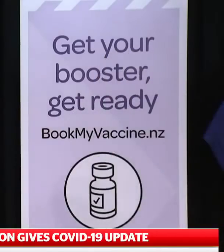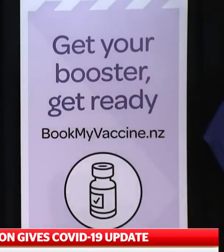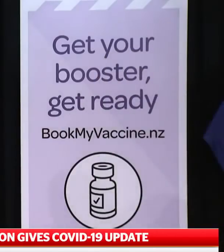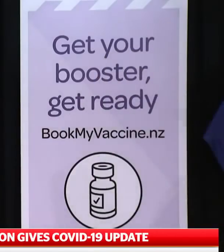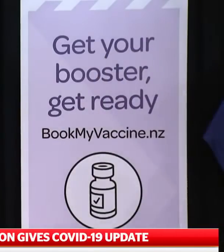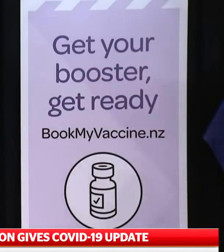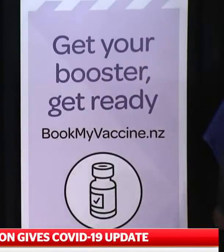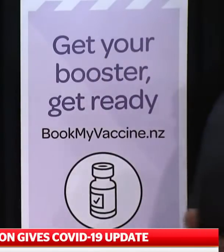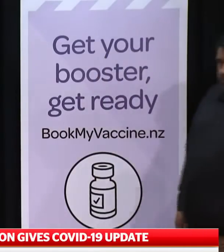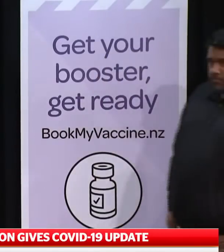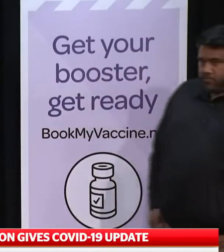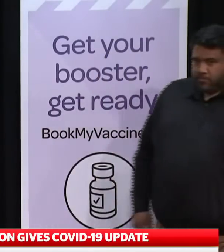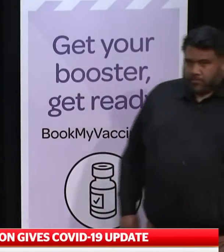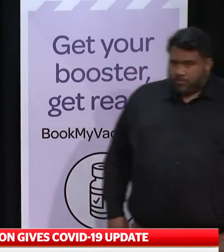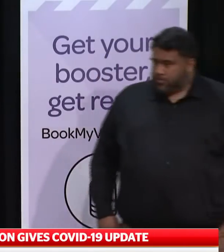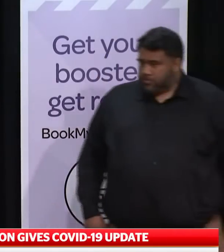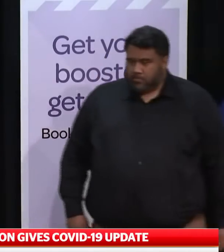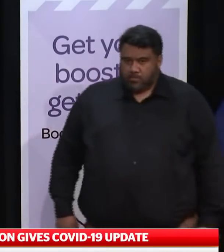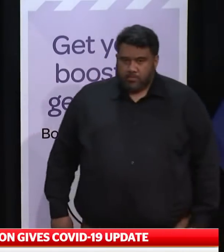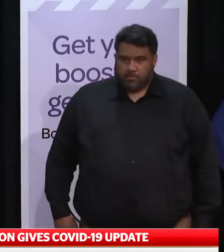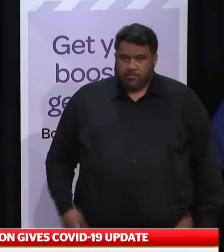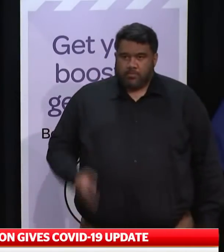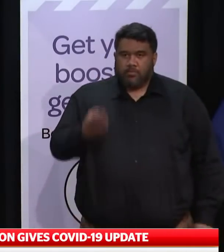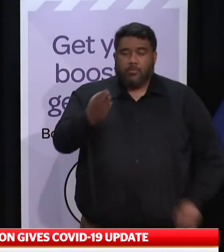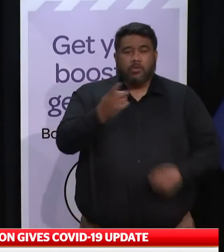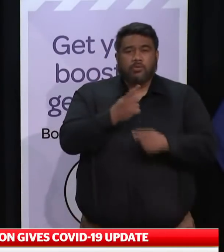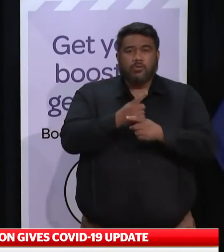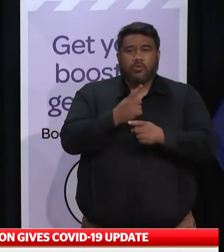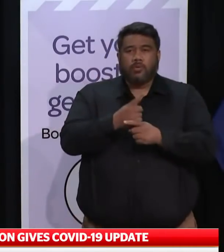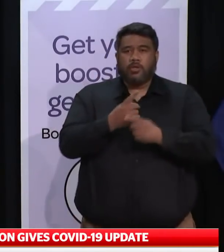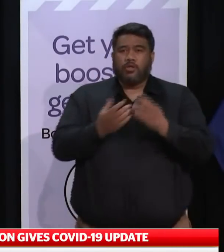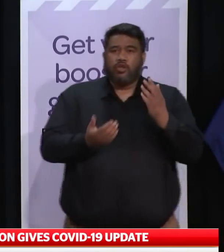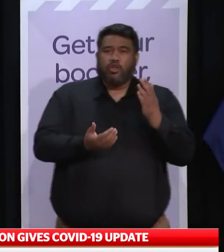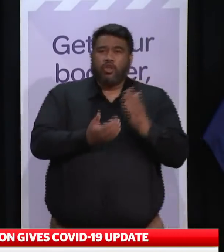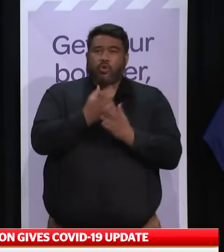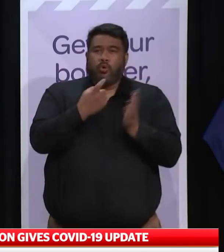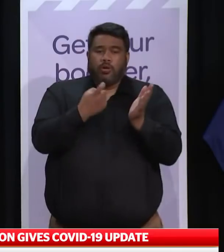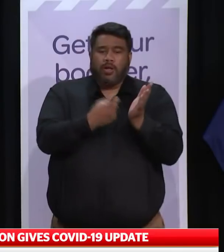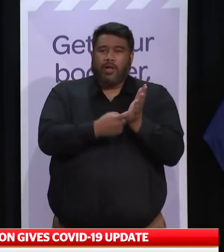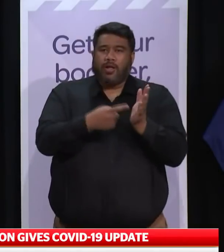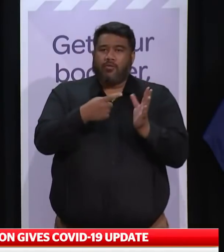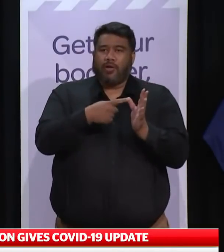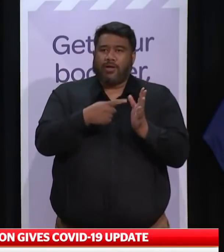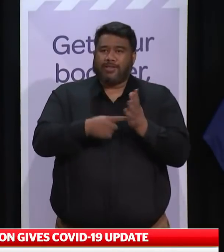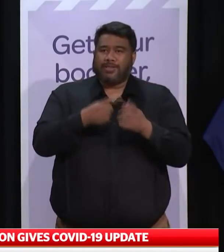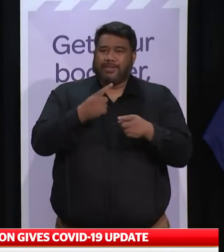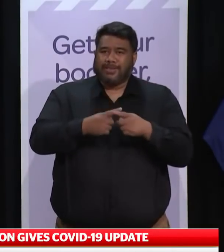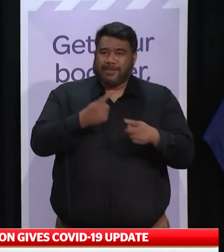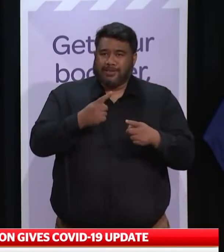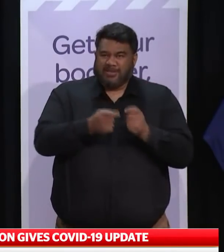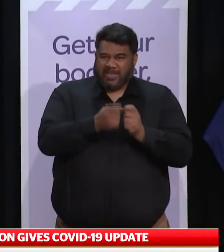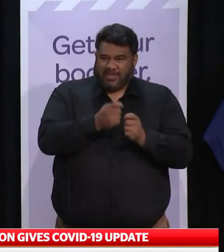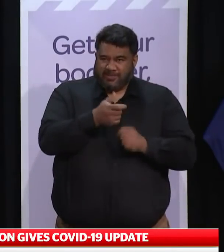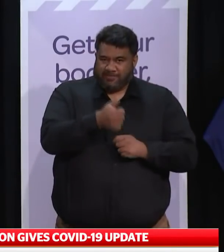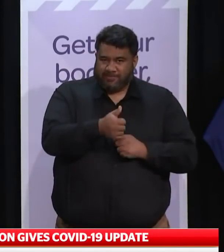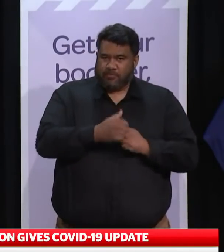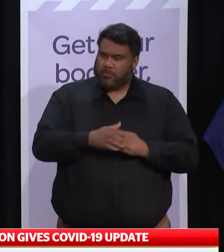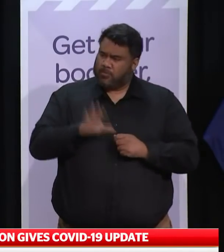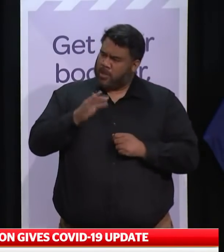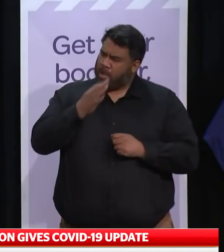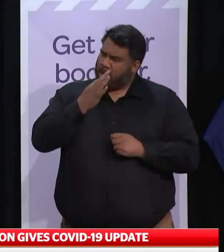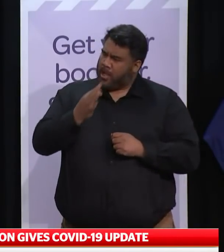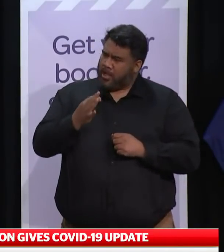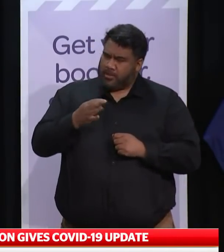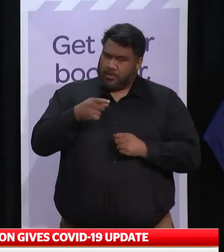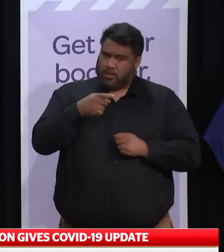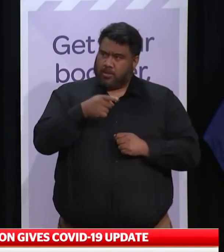just do there and there. On rapid antigen testing, can you categorically state say that absolutely